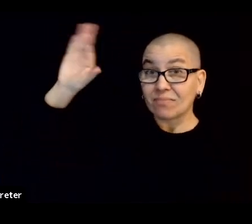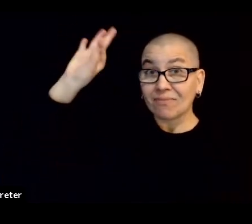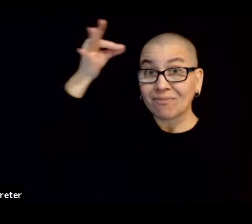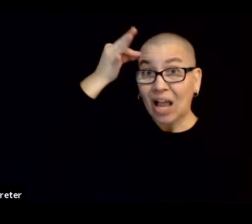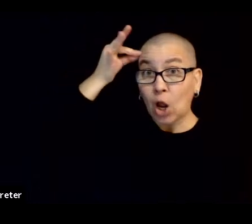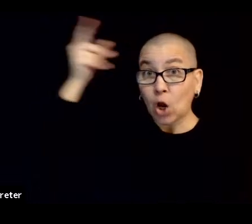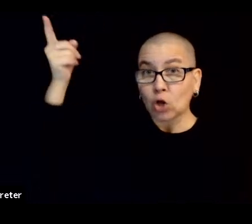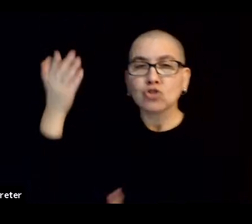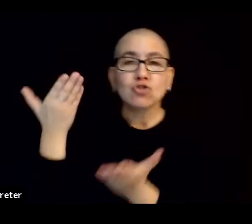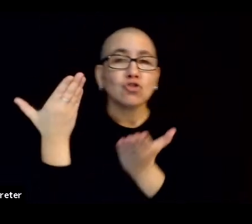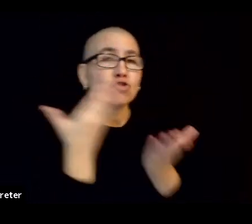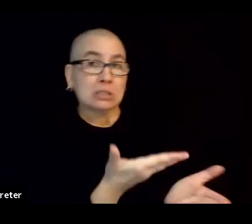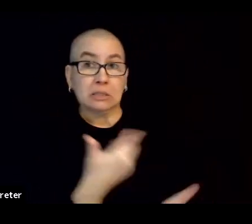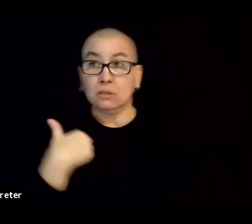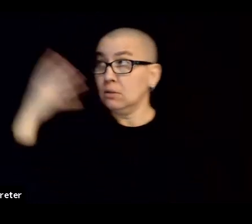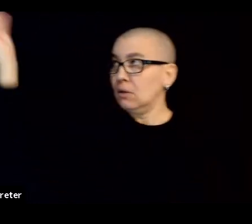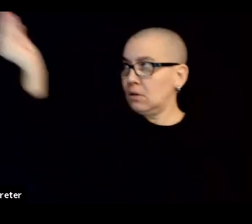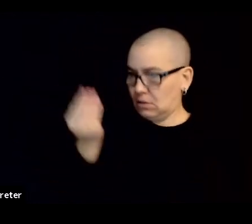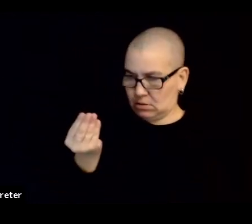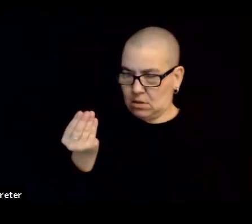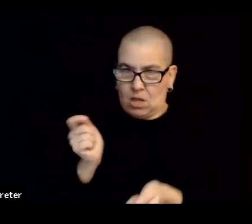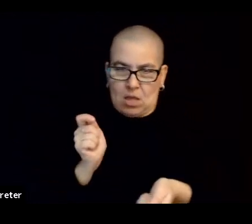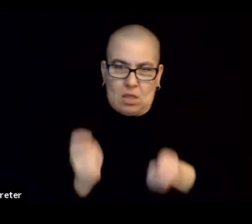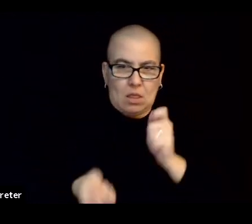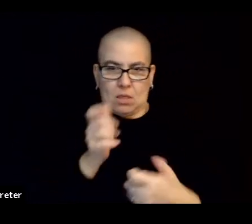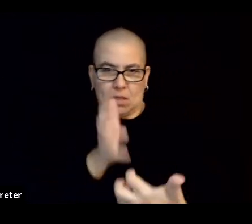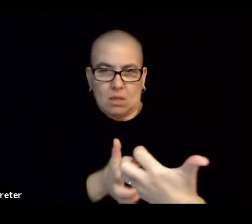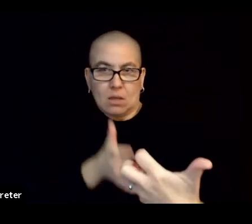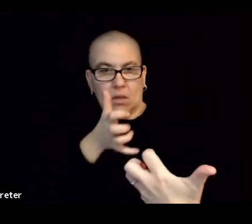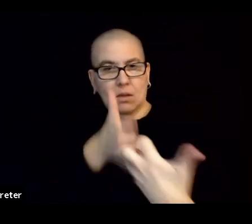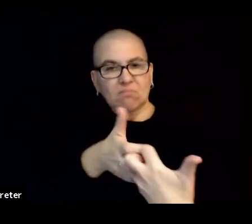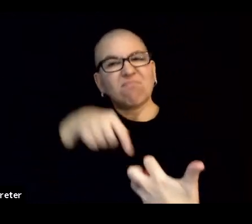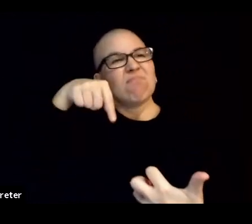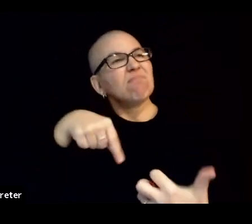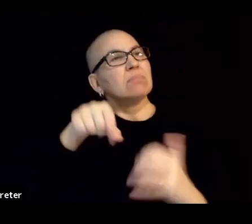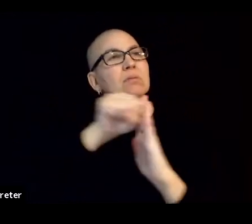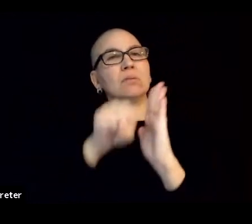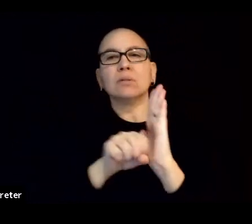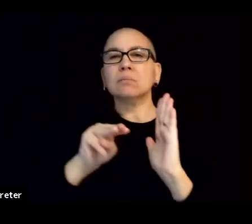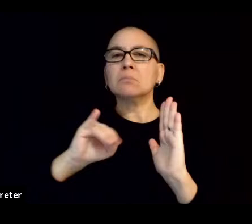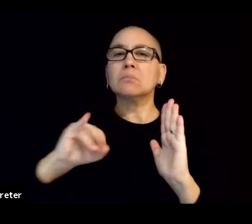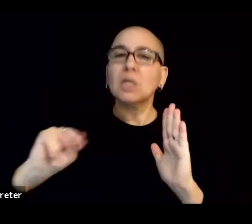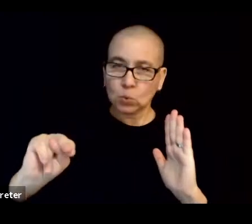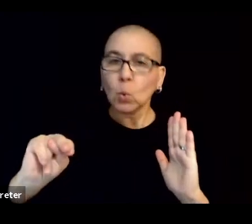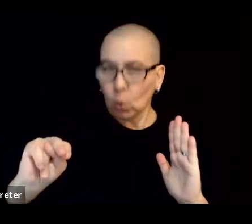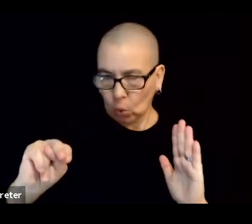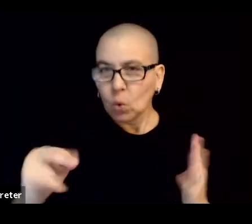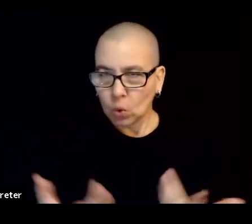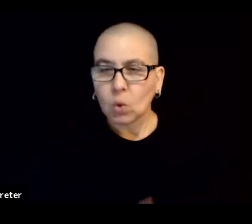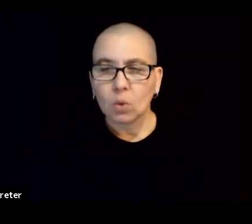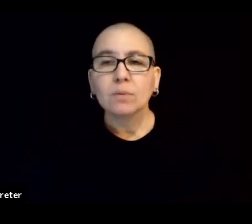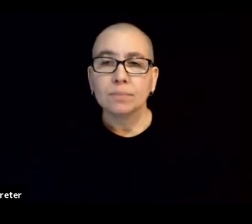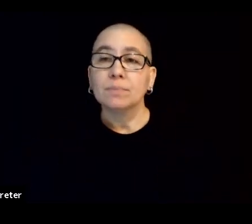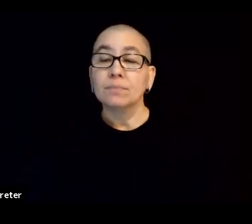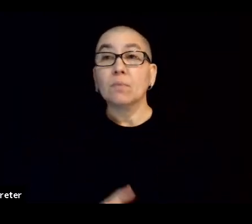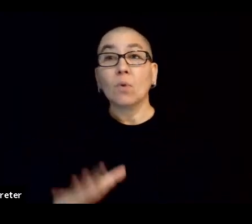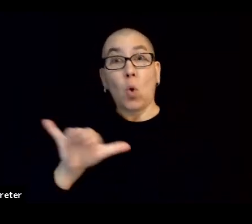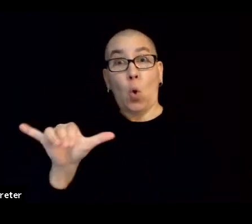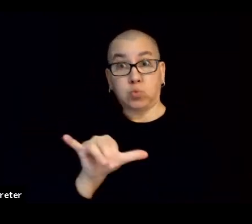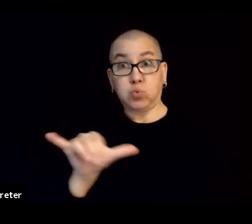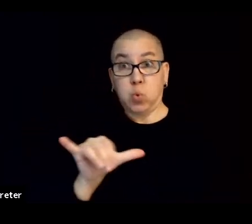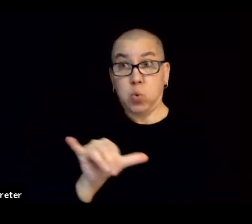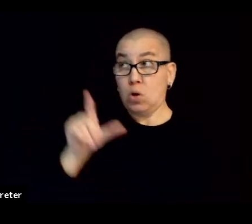and circumstances. The State Health Department also places the orders for the doses that are made available by the federal government each